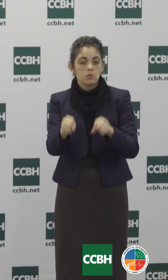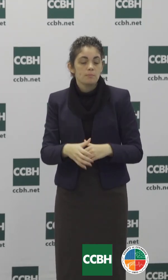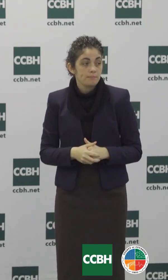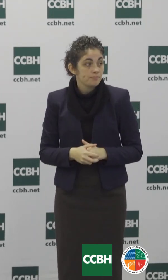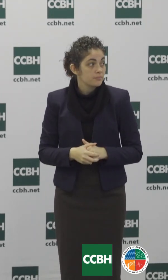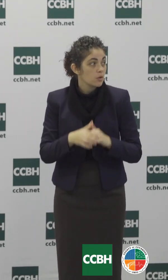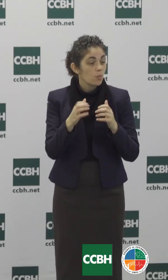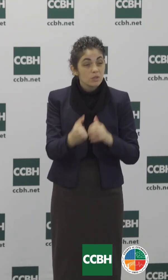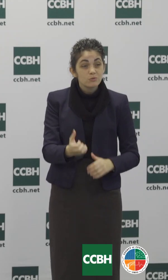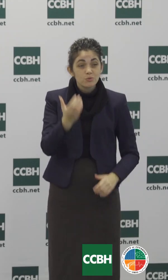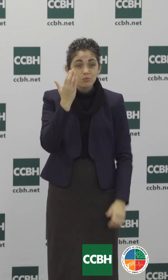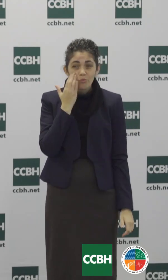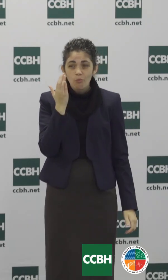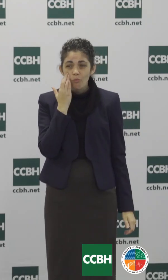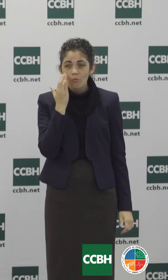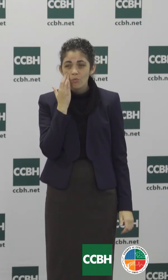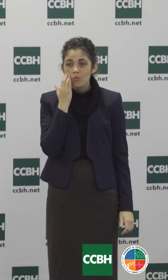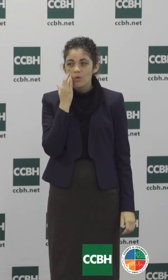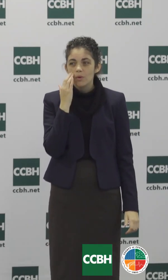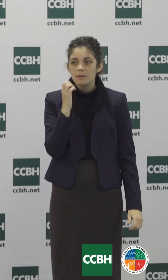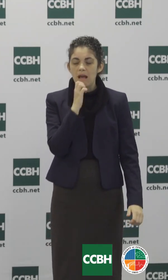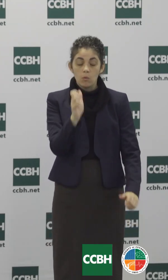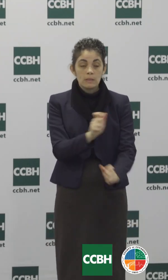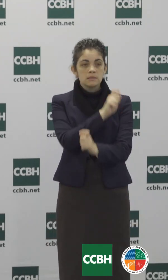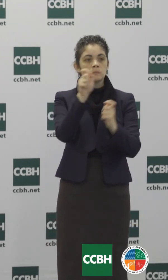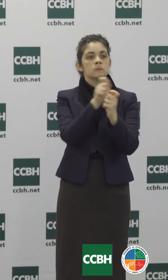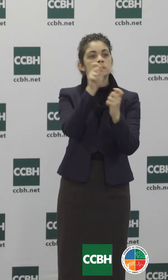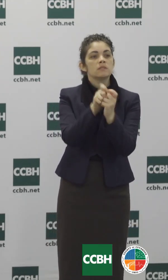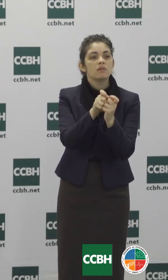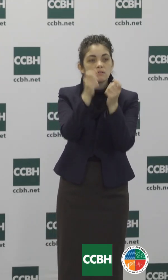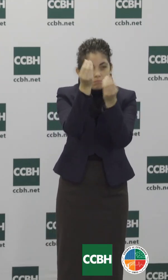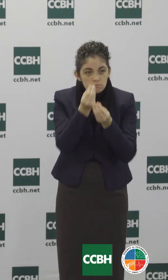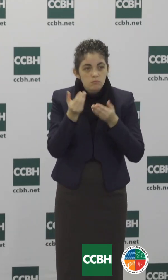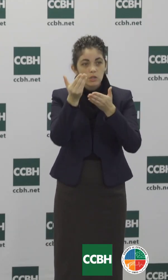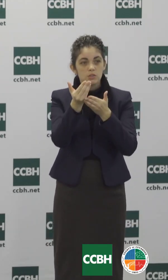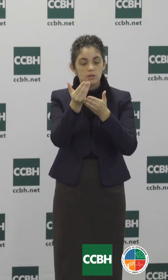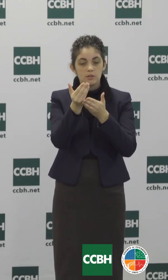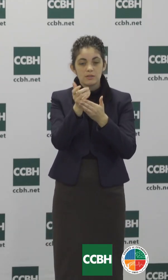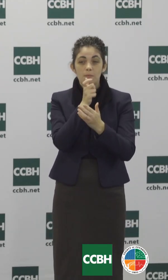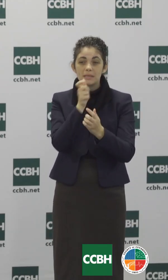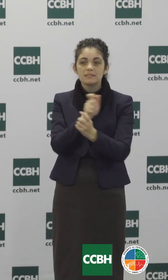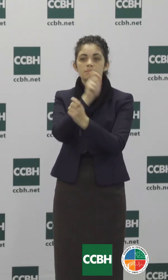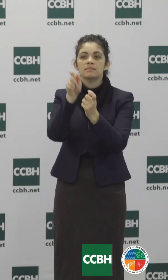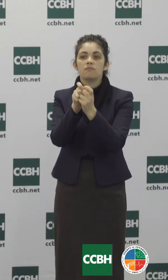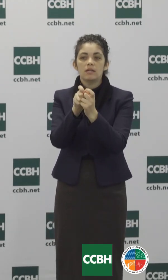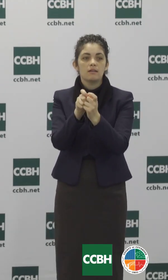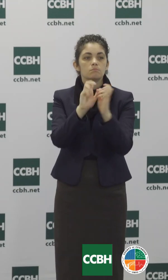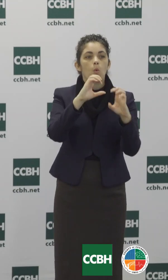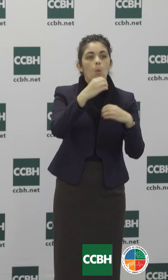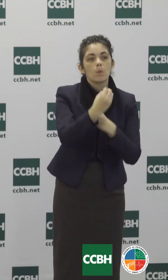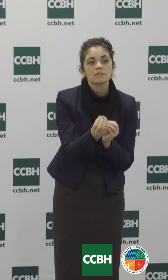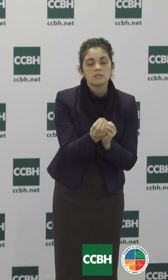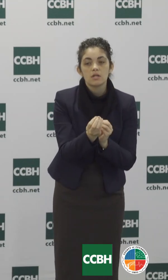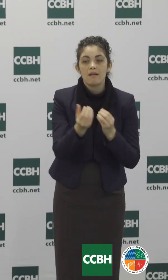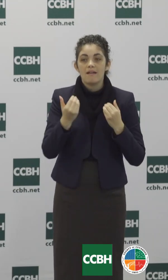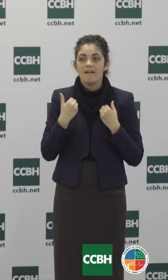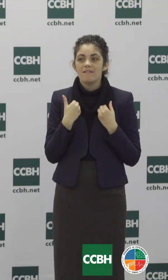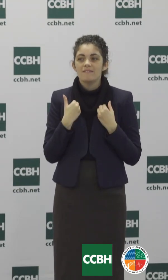I want to assure you, without getting into very specific information that would identify a particular organization, that they